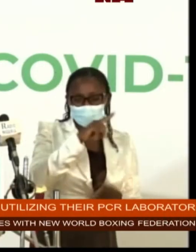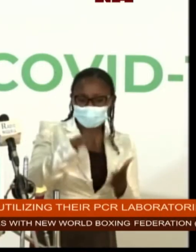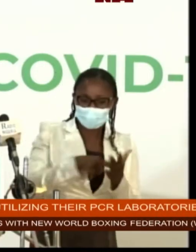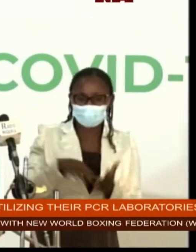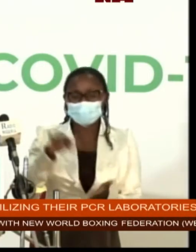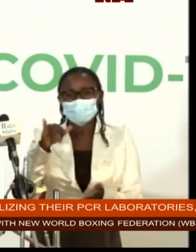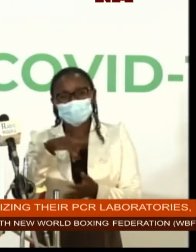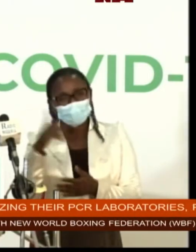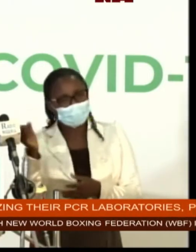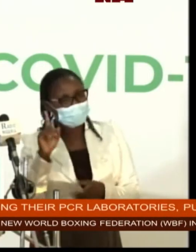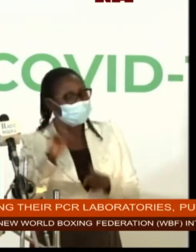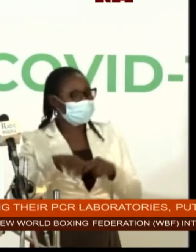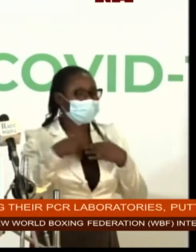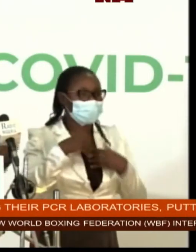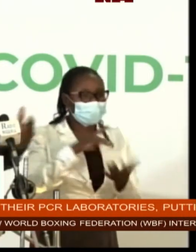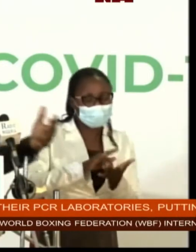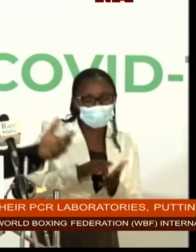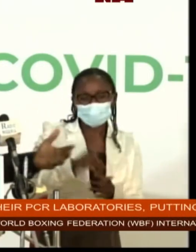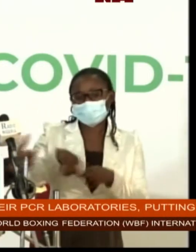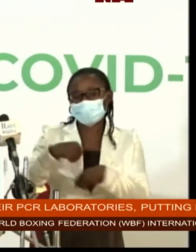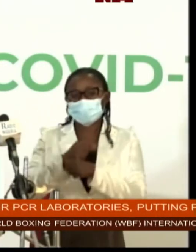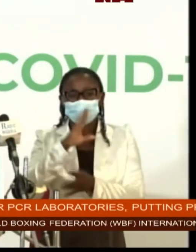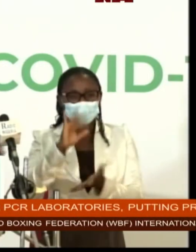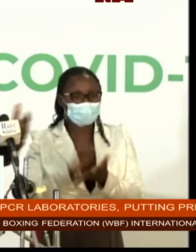do we get this, make sure that